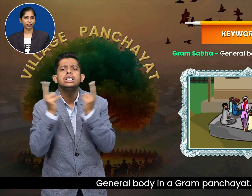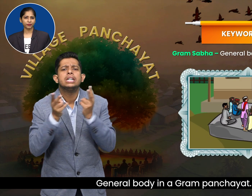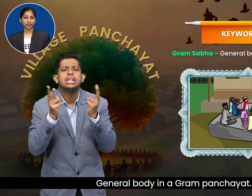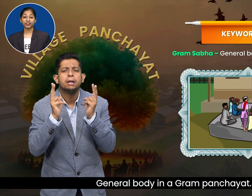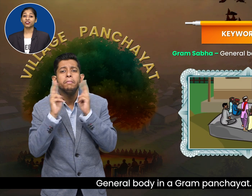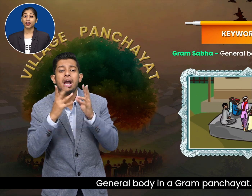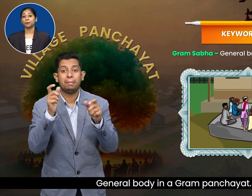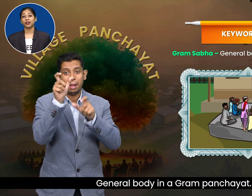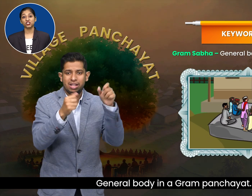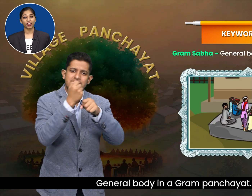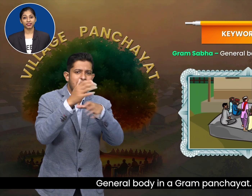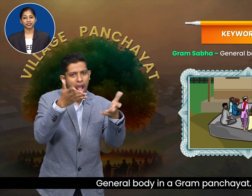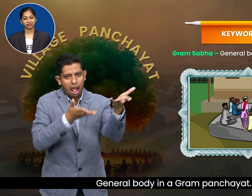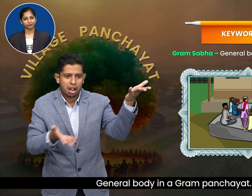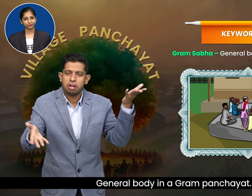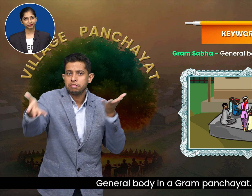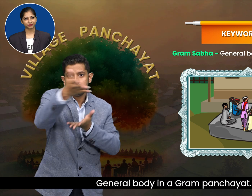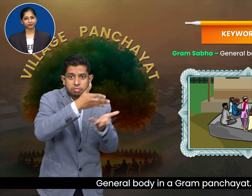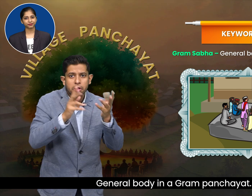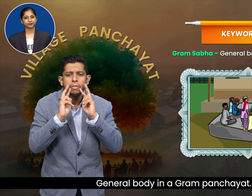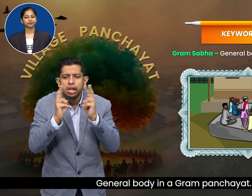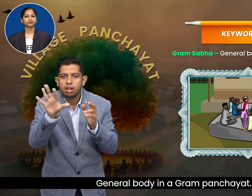General body in a Gram Panchayat.